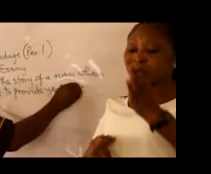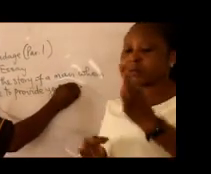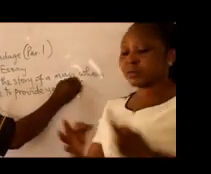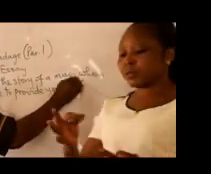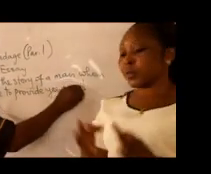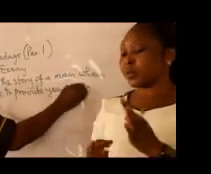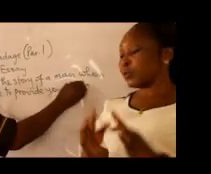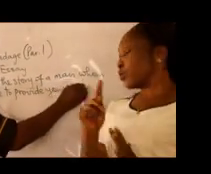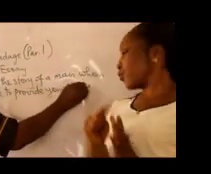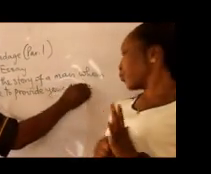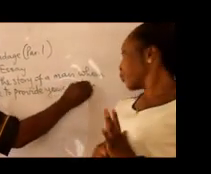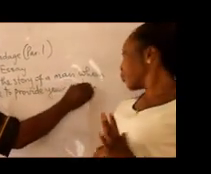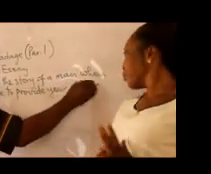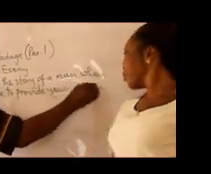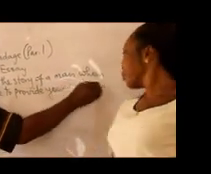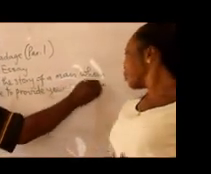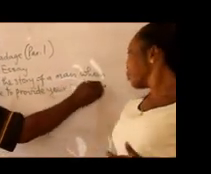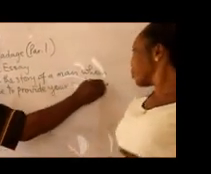explanation